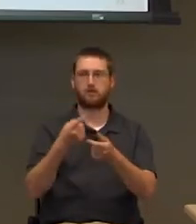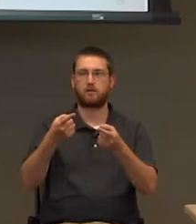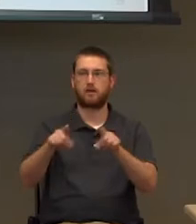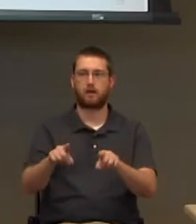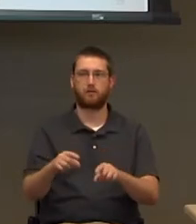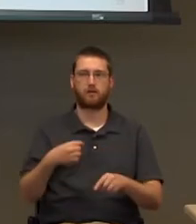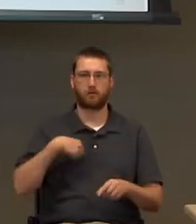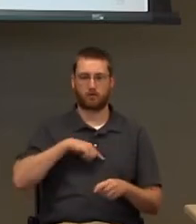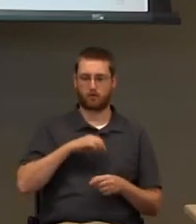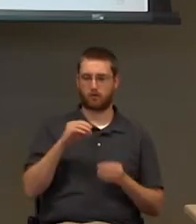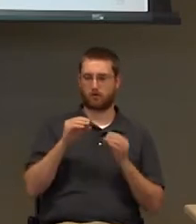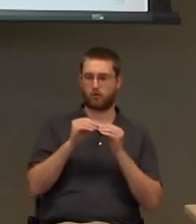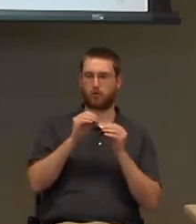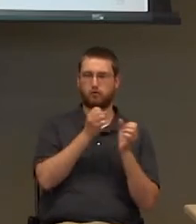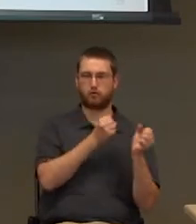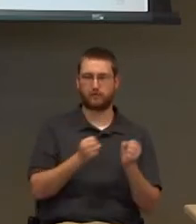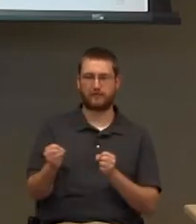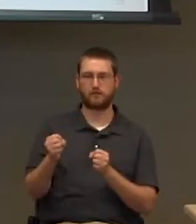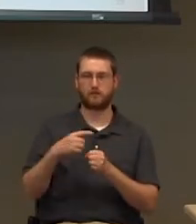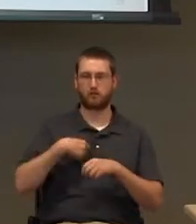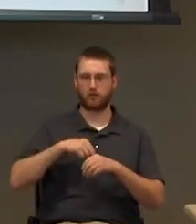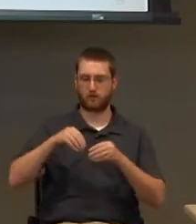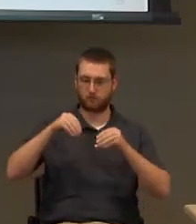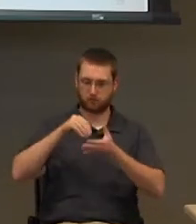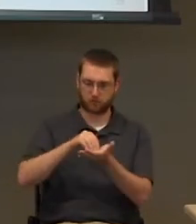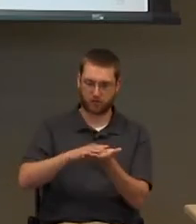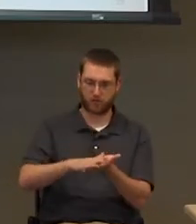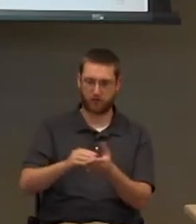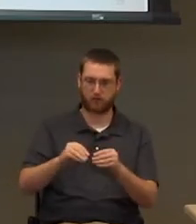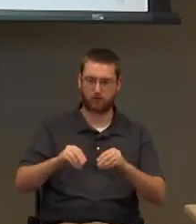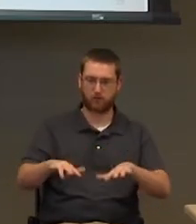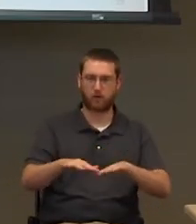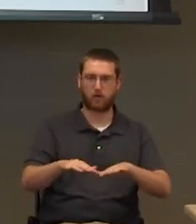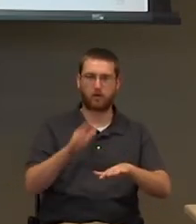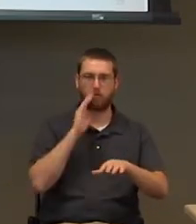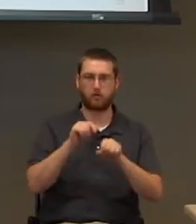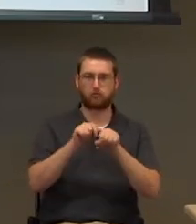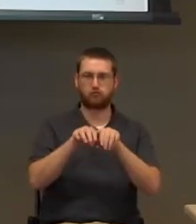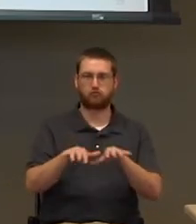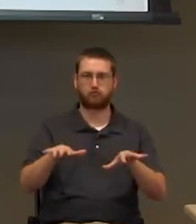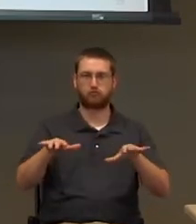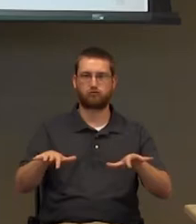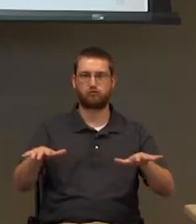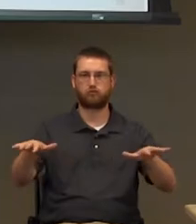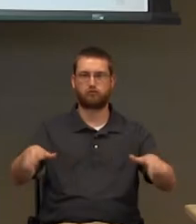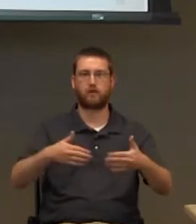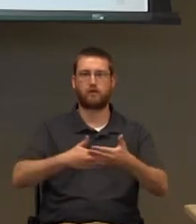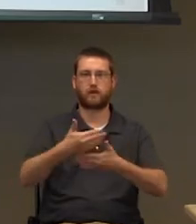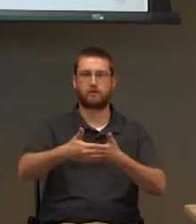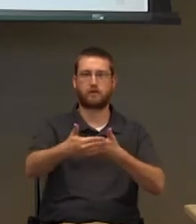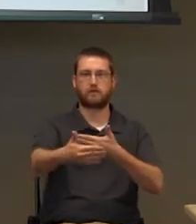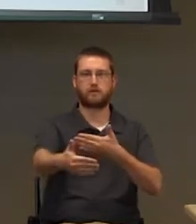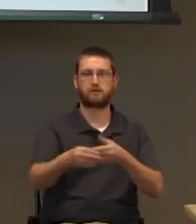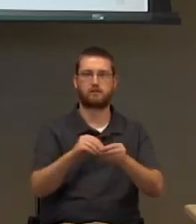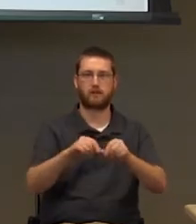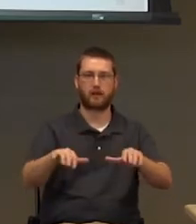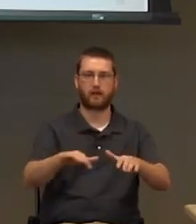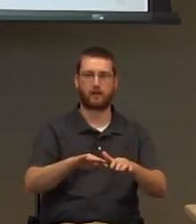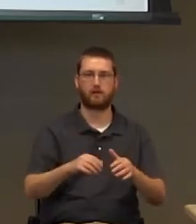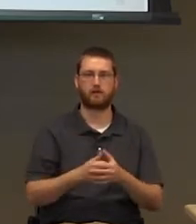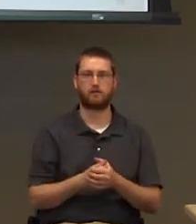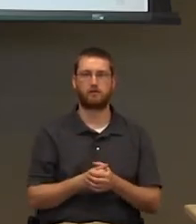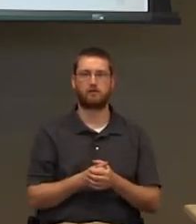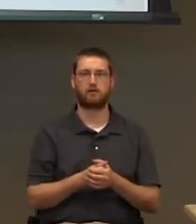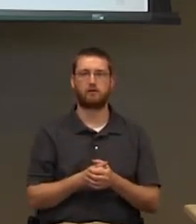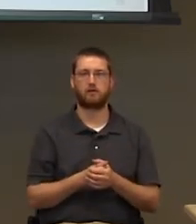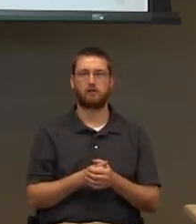strategic, because what we put in the ground in this piece of land is going to have rippling effects on the next piece of land, the next piece of land, the next piece of land. And